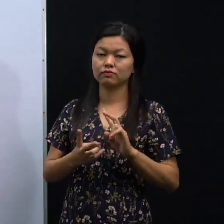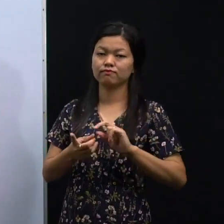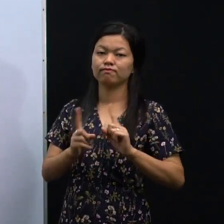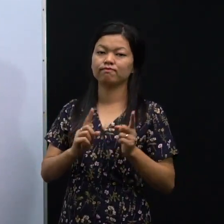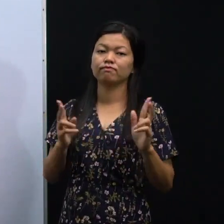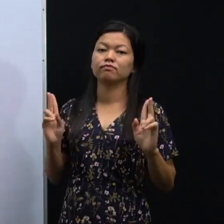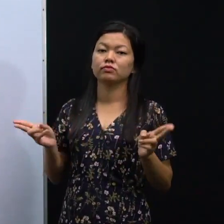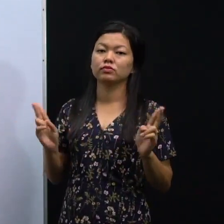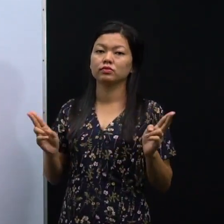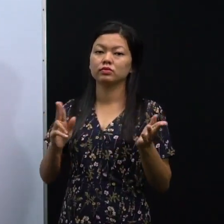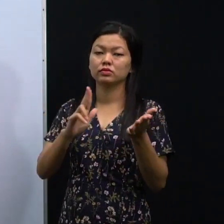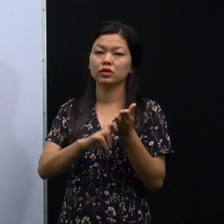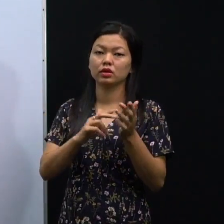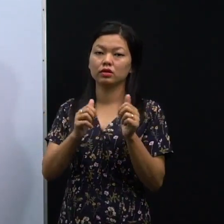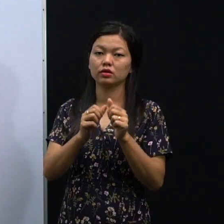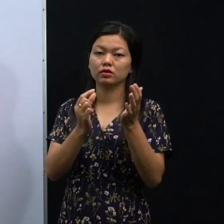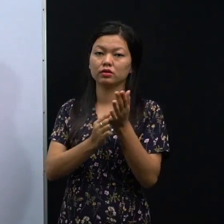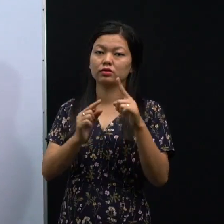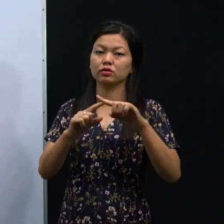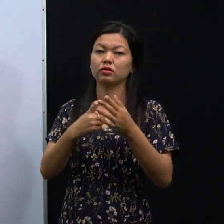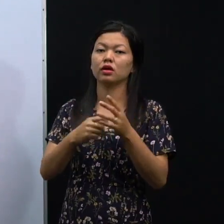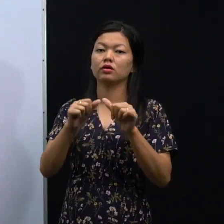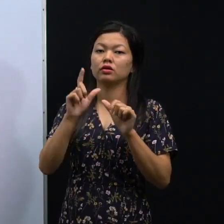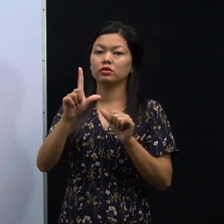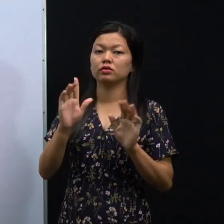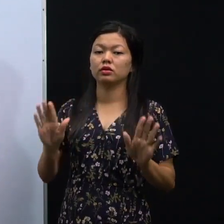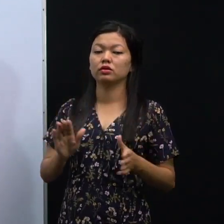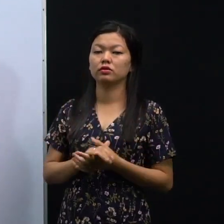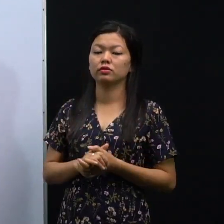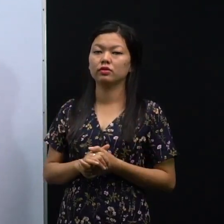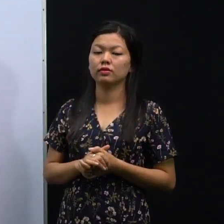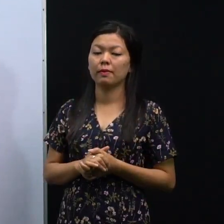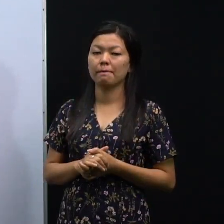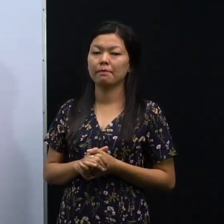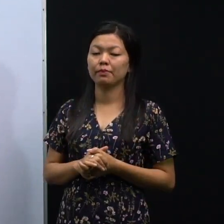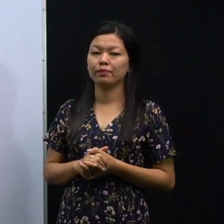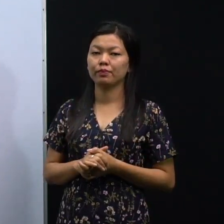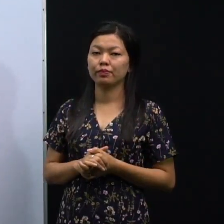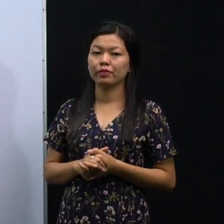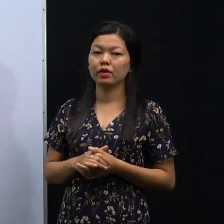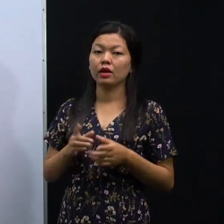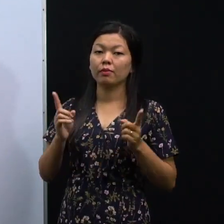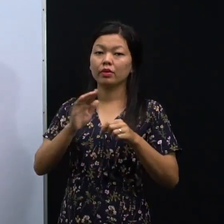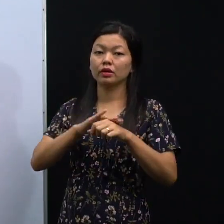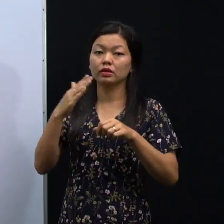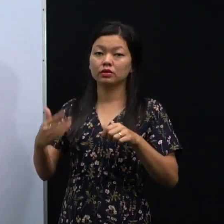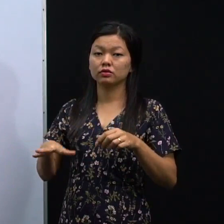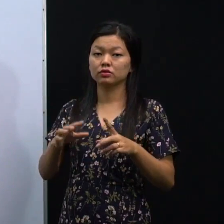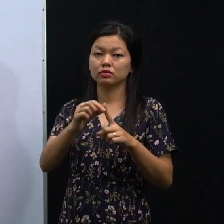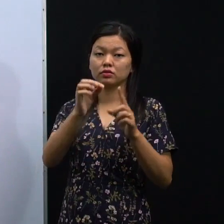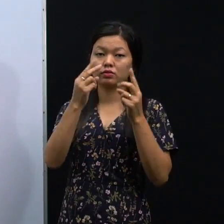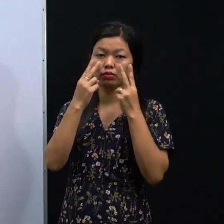him, he mentioned this point. But he did not have any experimental evidence in